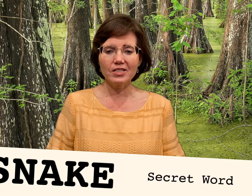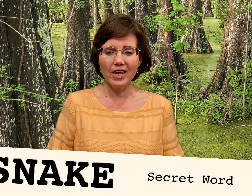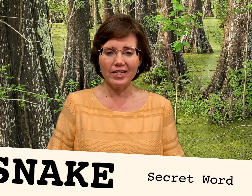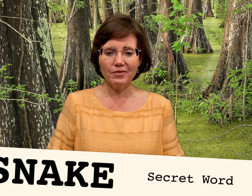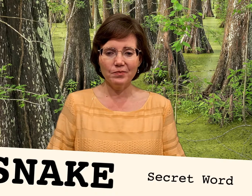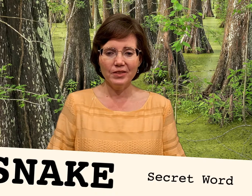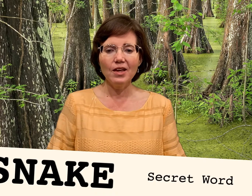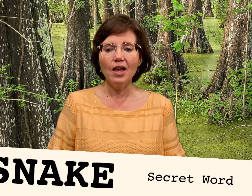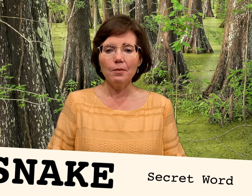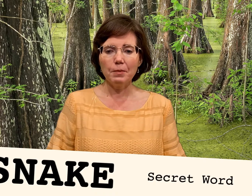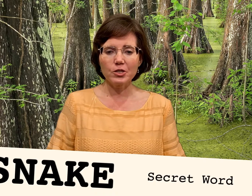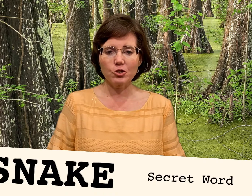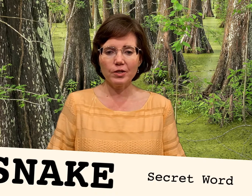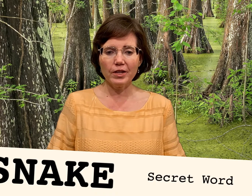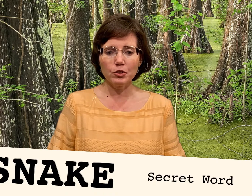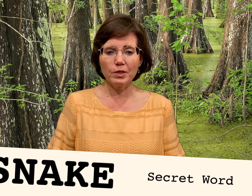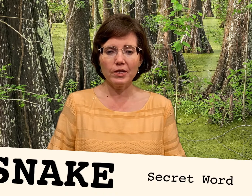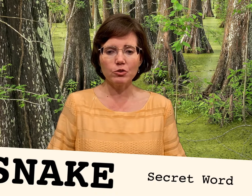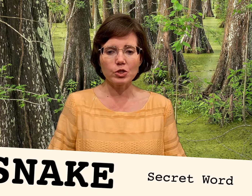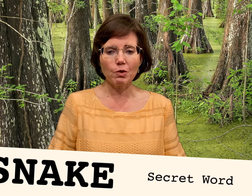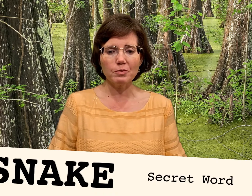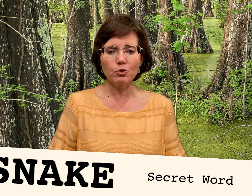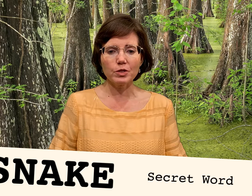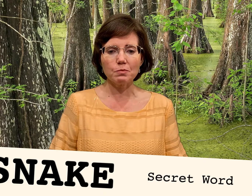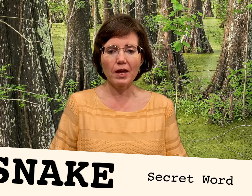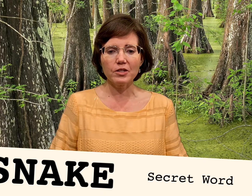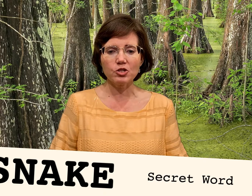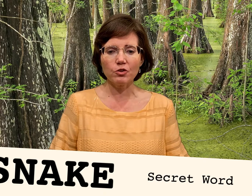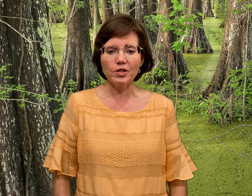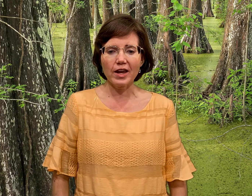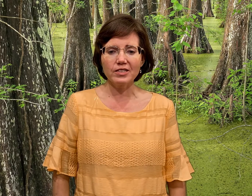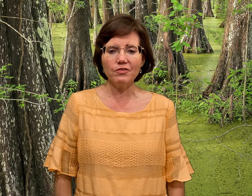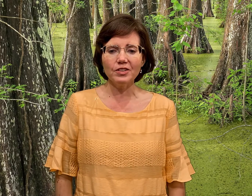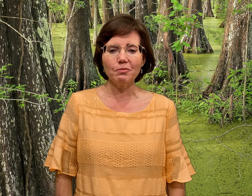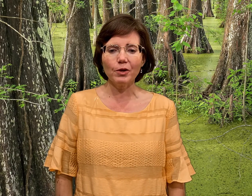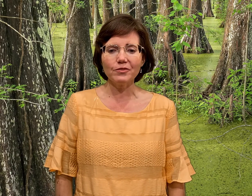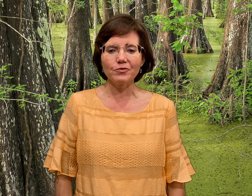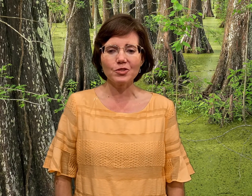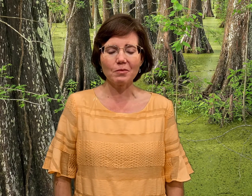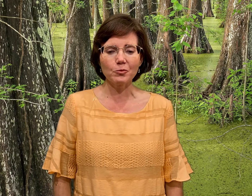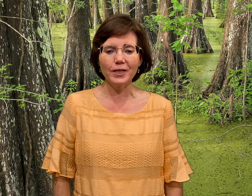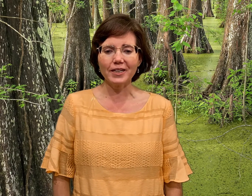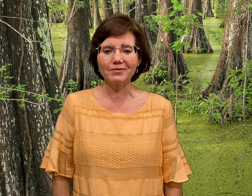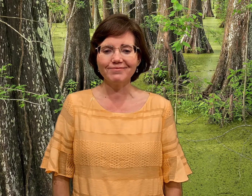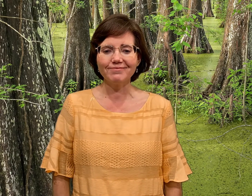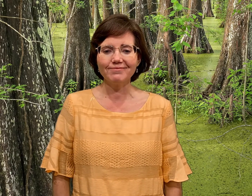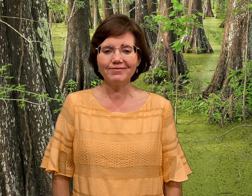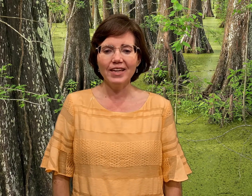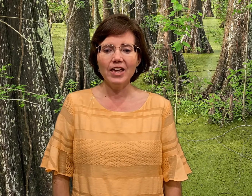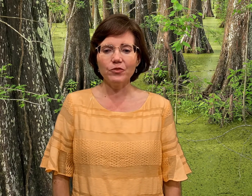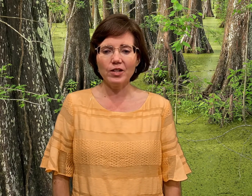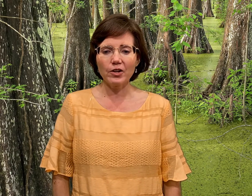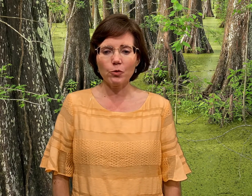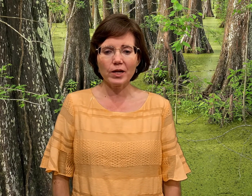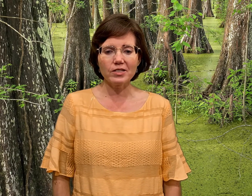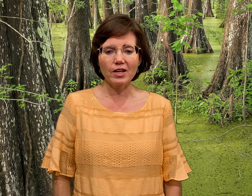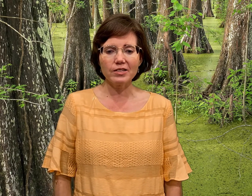snake. Make sure to enter it in your Swamp Stories badge to earn an activity point for summer reading. If you're not already signed up